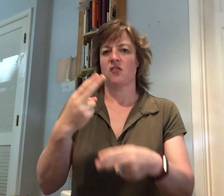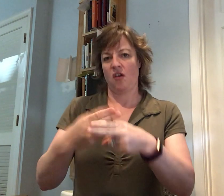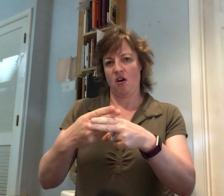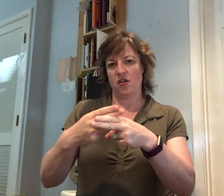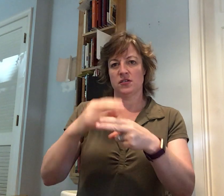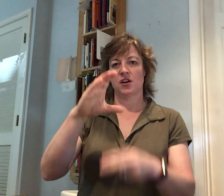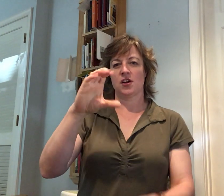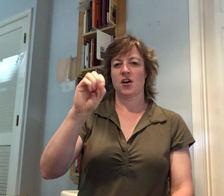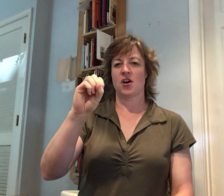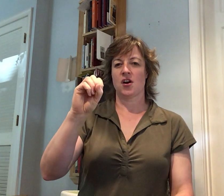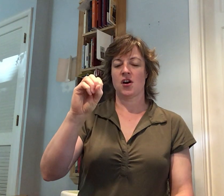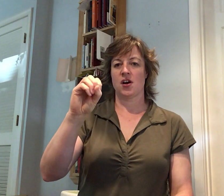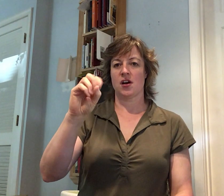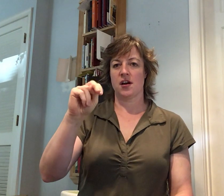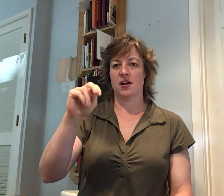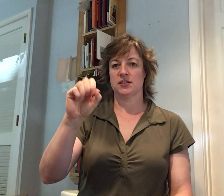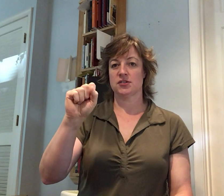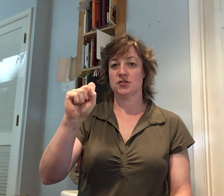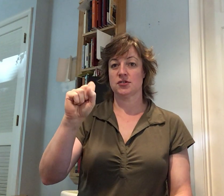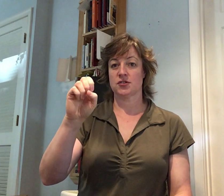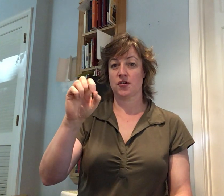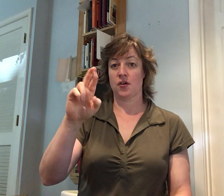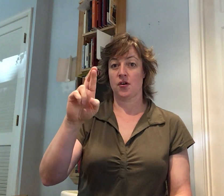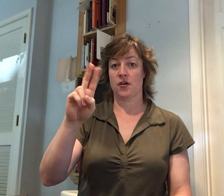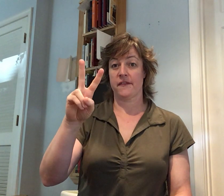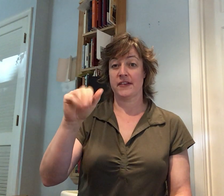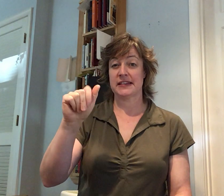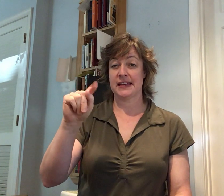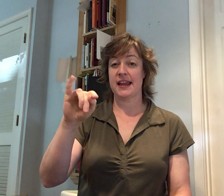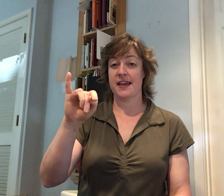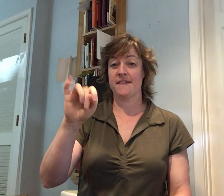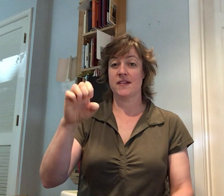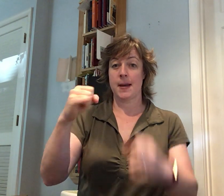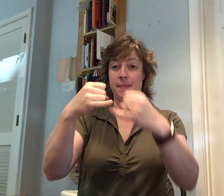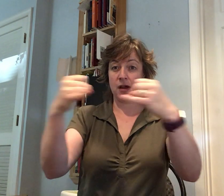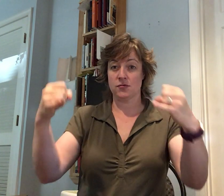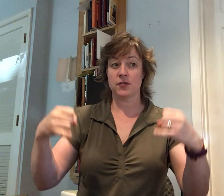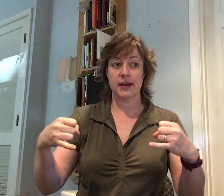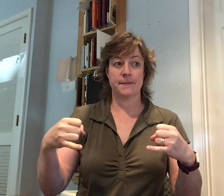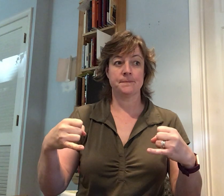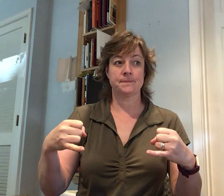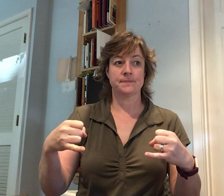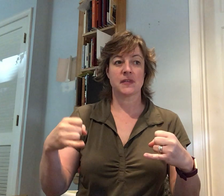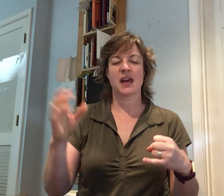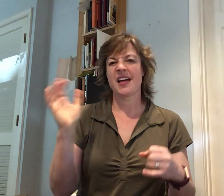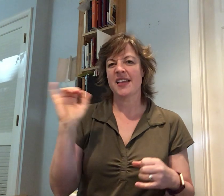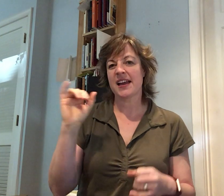a conservative boundary. An example of this is the San Andreas Fault.